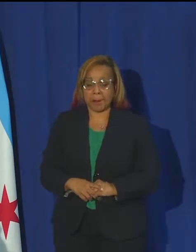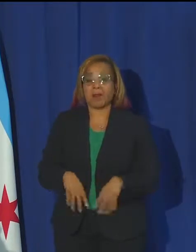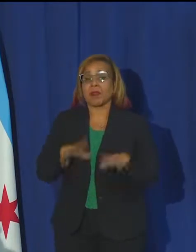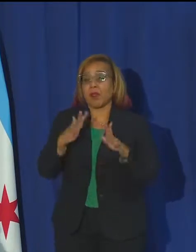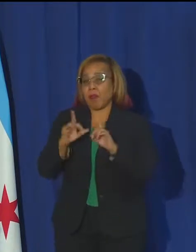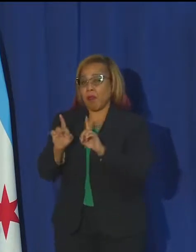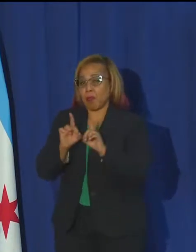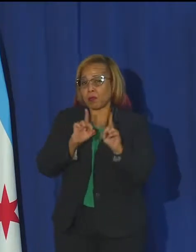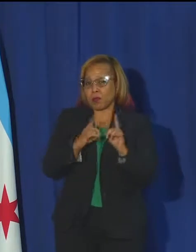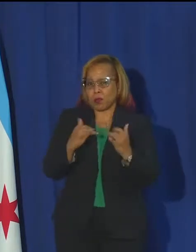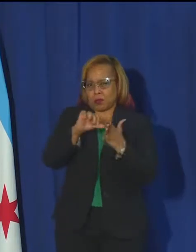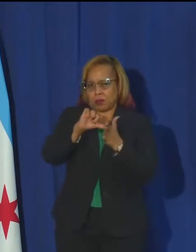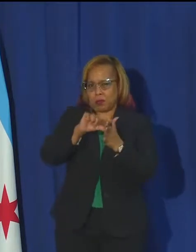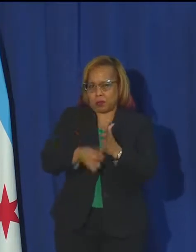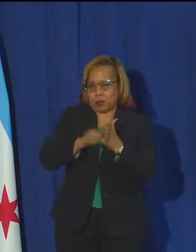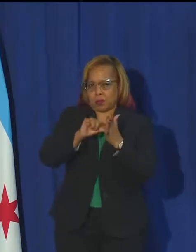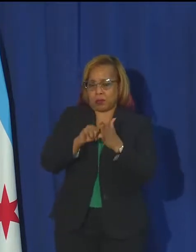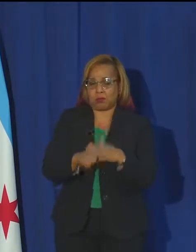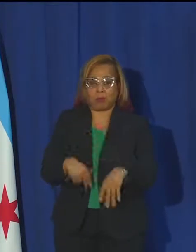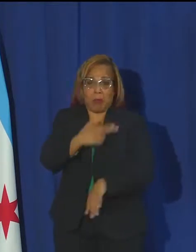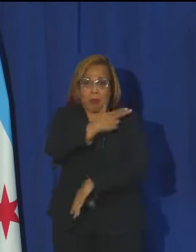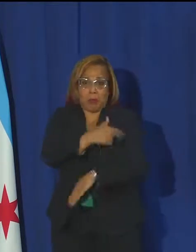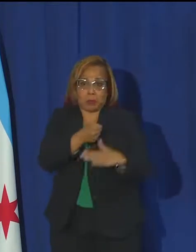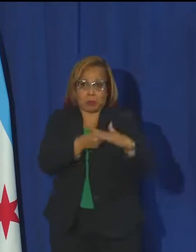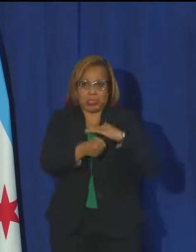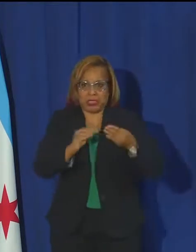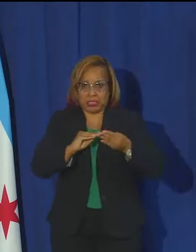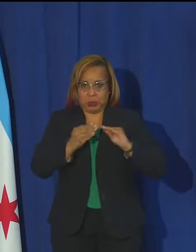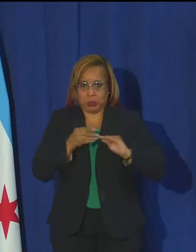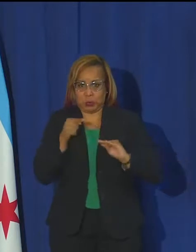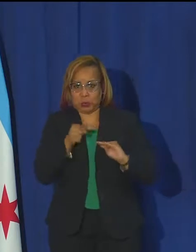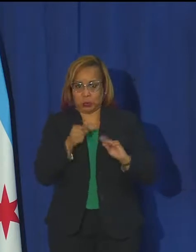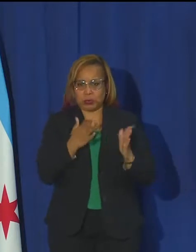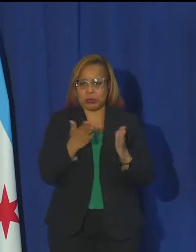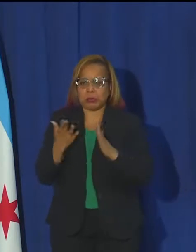I also want to highlight that our hospitalization numbers